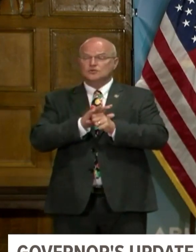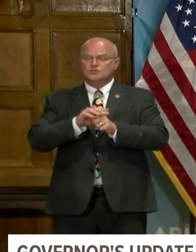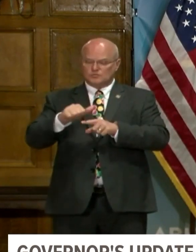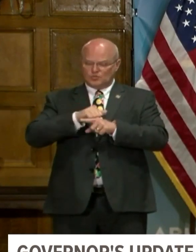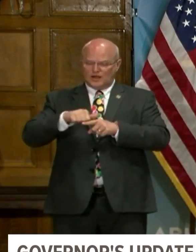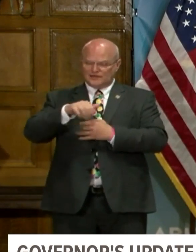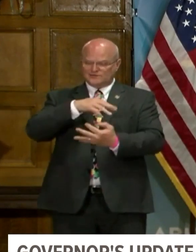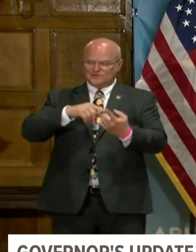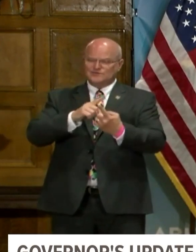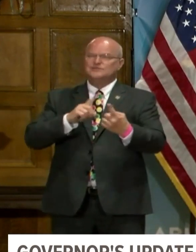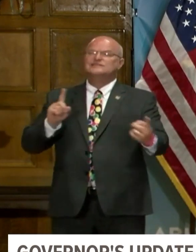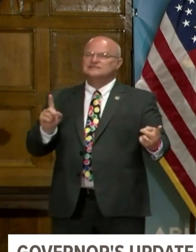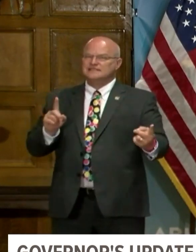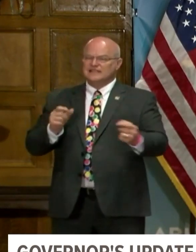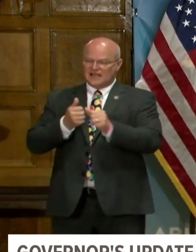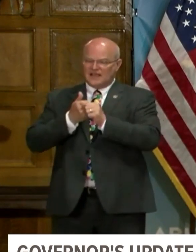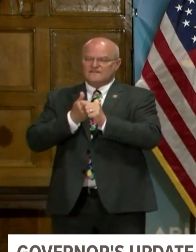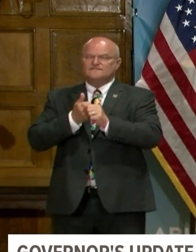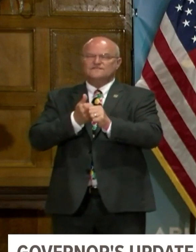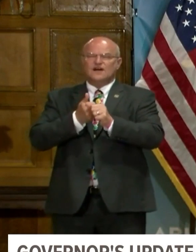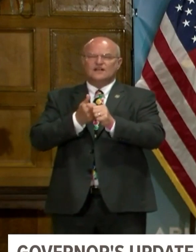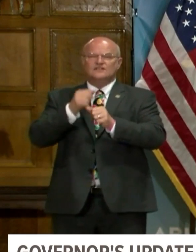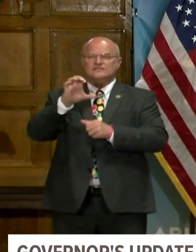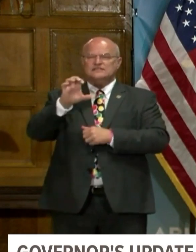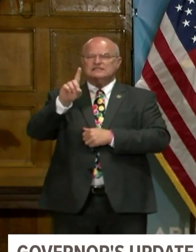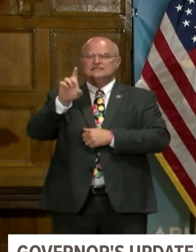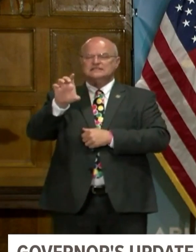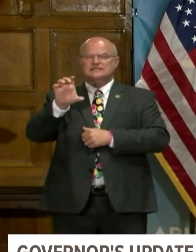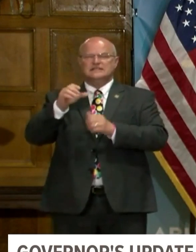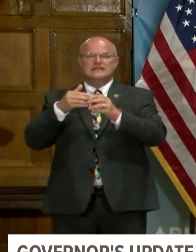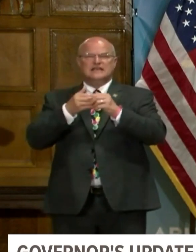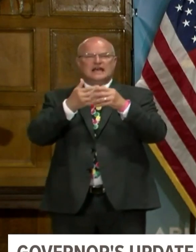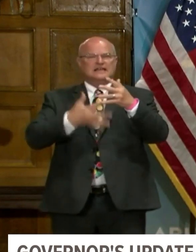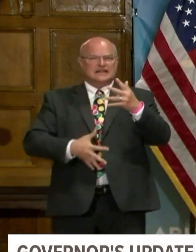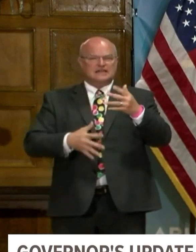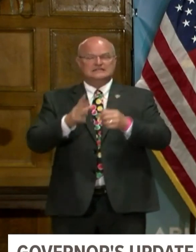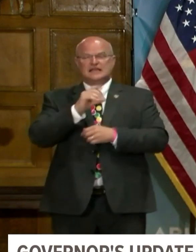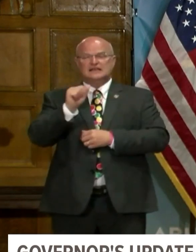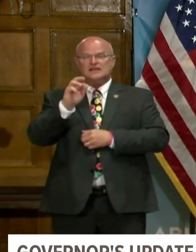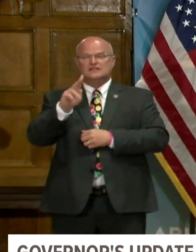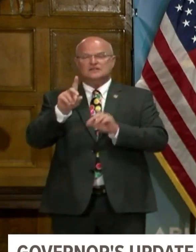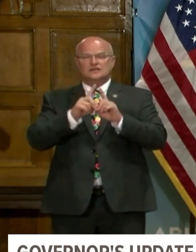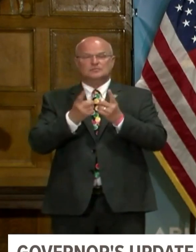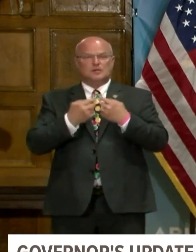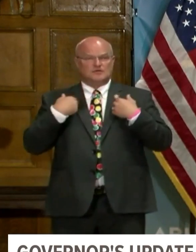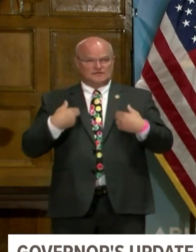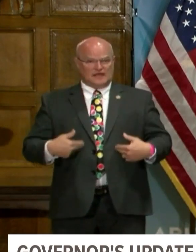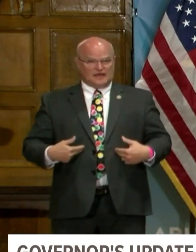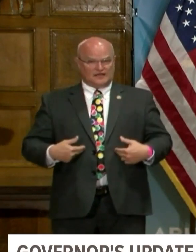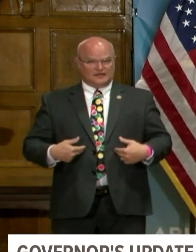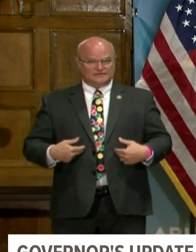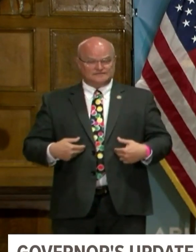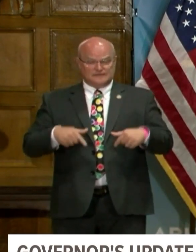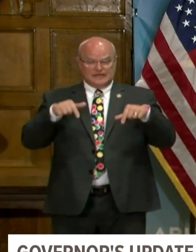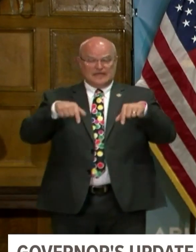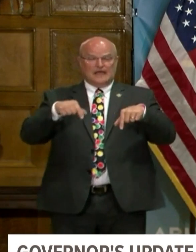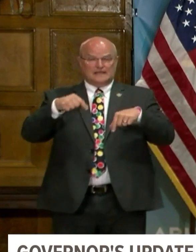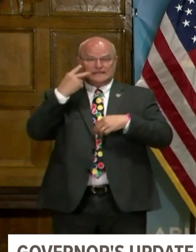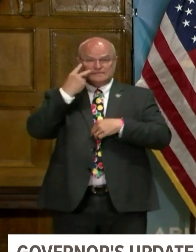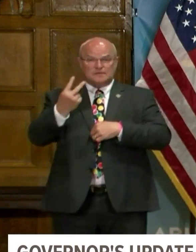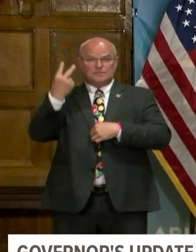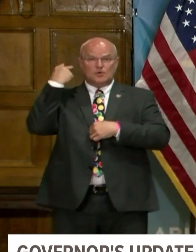social distancing and follow the guidelines of CDC and the Arkansas Department of Health. On this Memorial